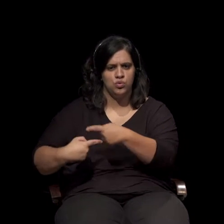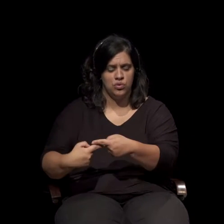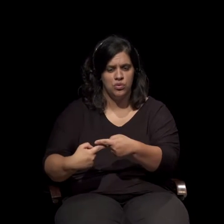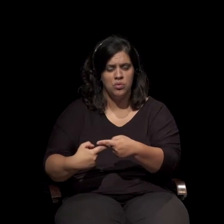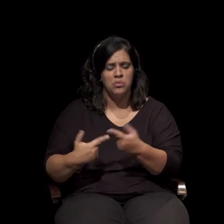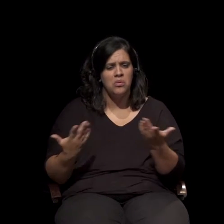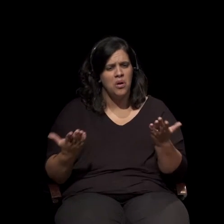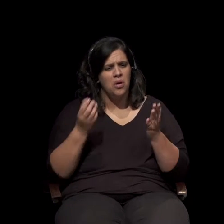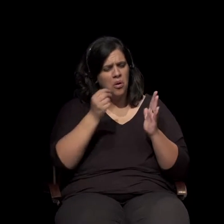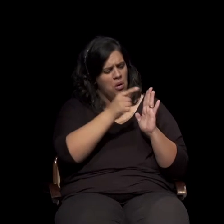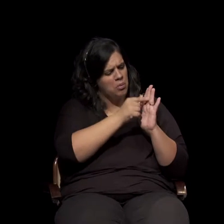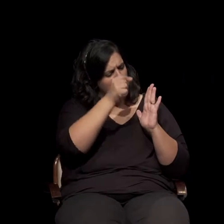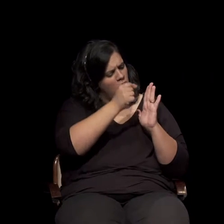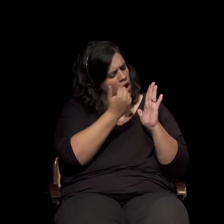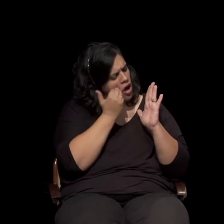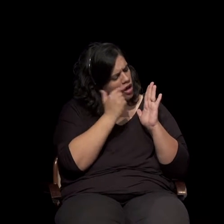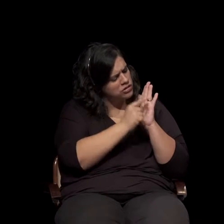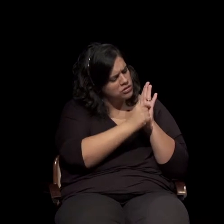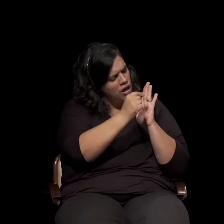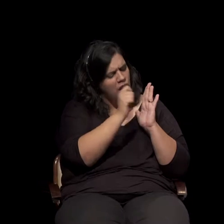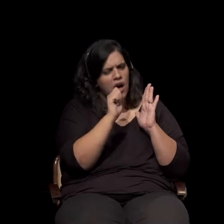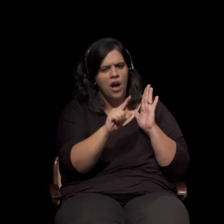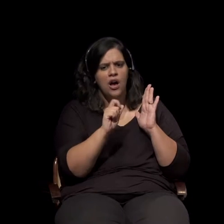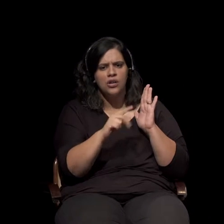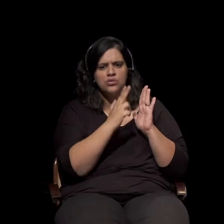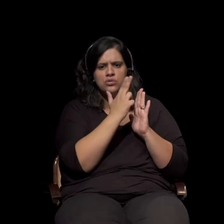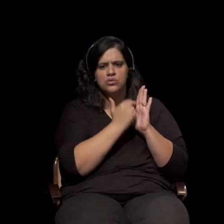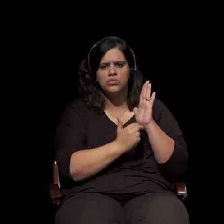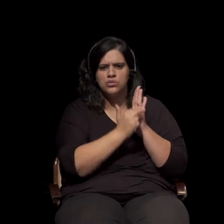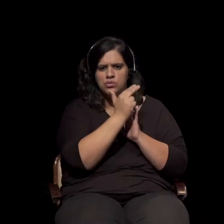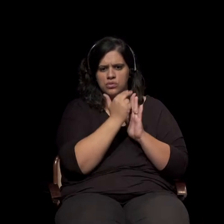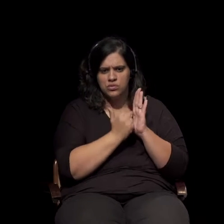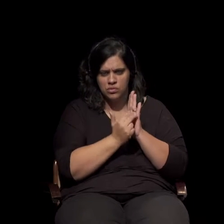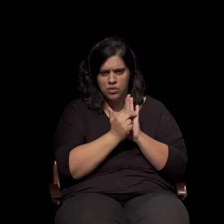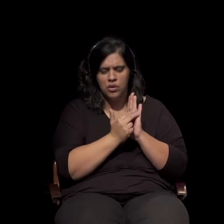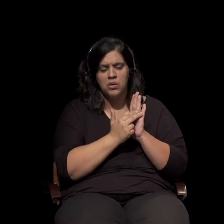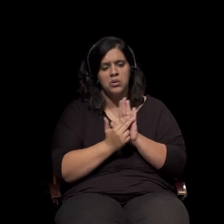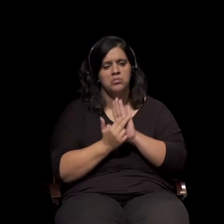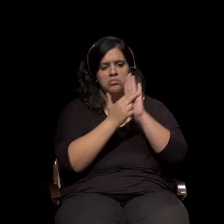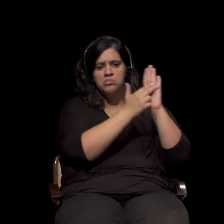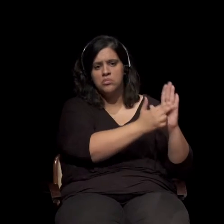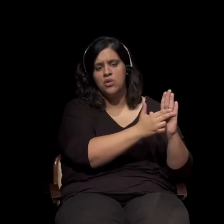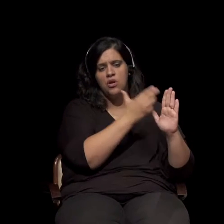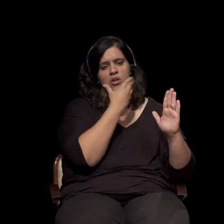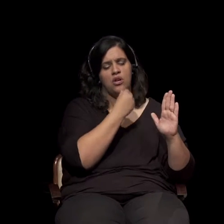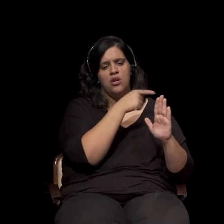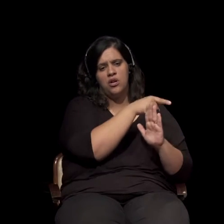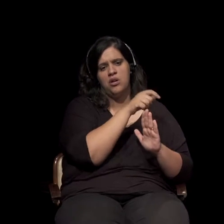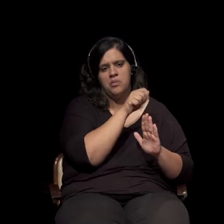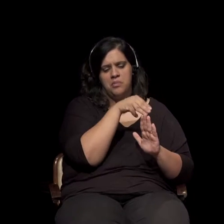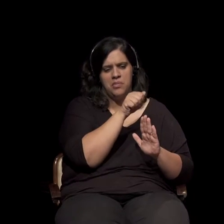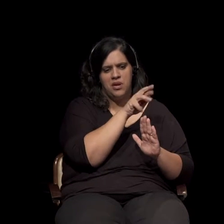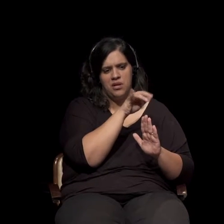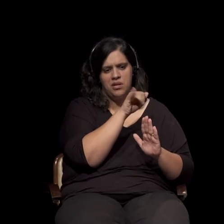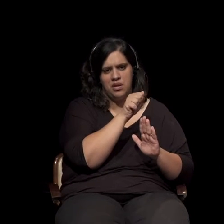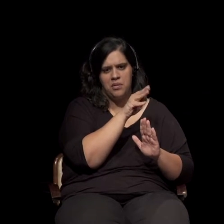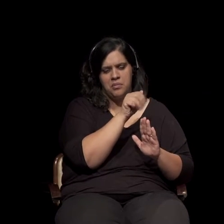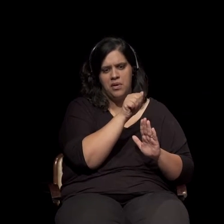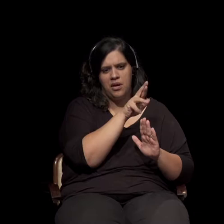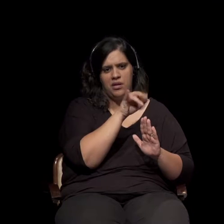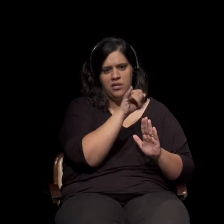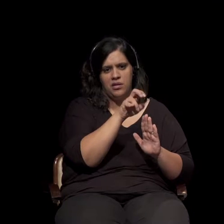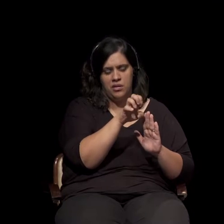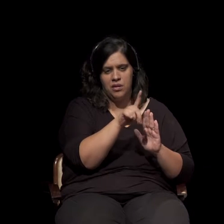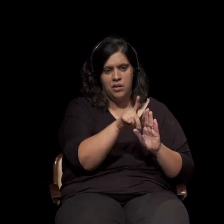the possession of Pietro Maria Bardi before it appeared as centerpiece of the MASP collection. I